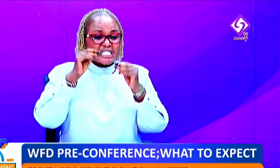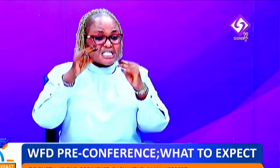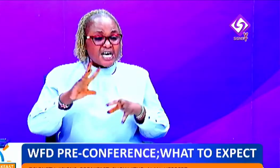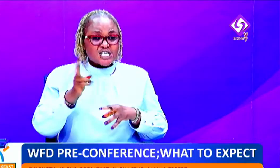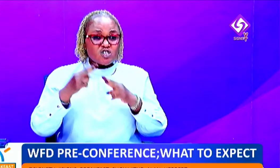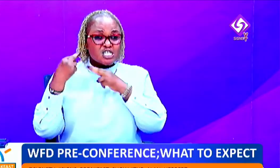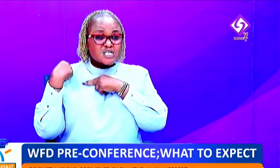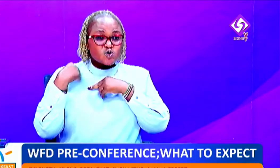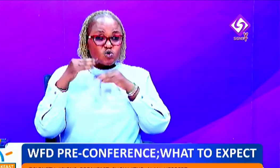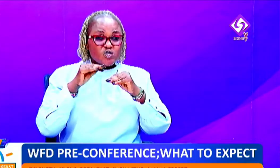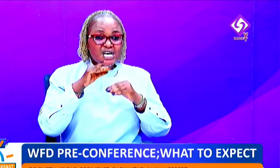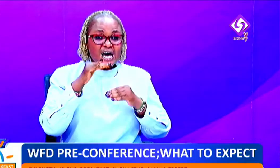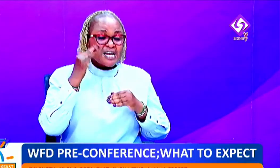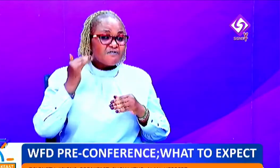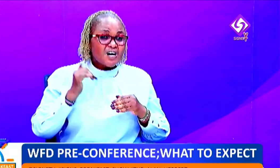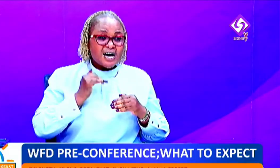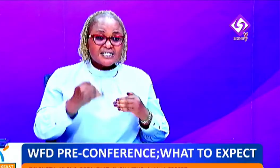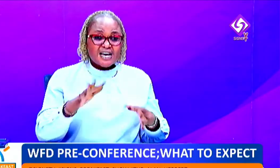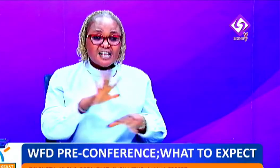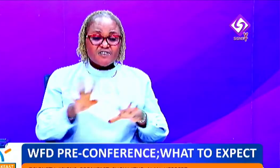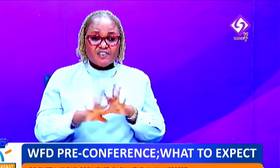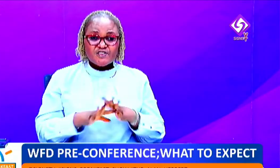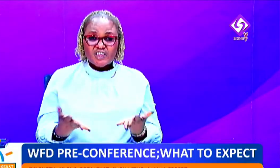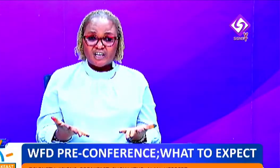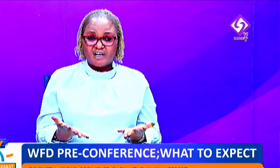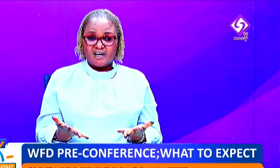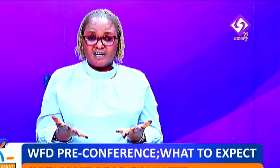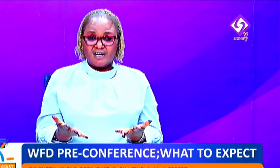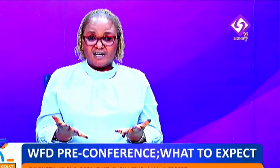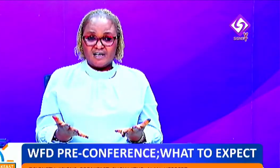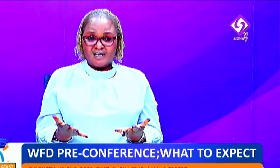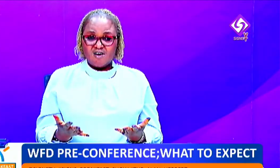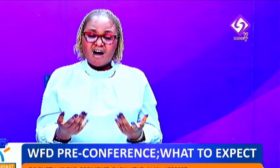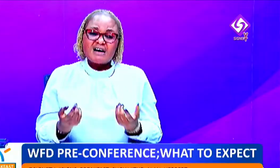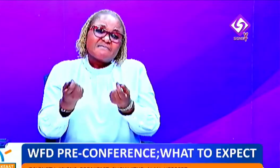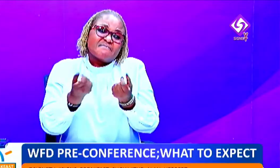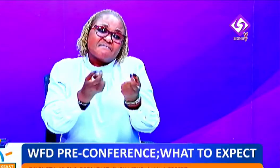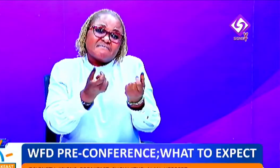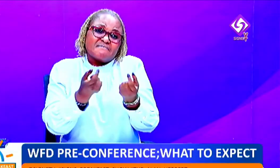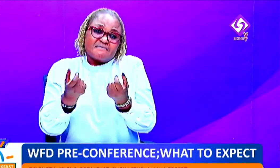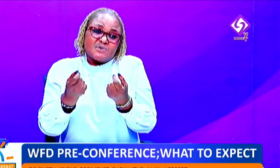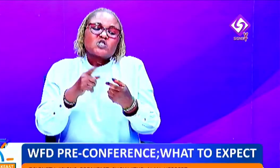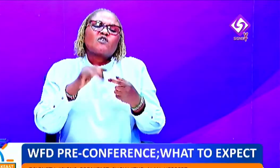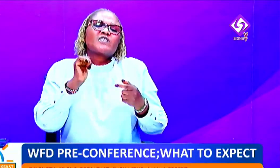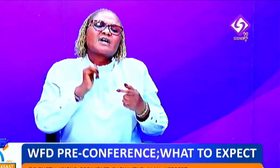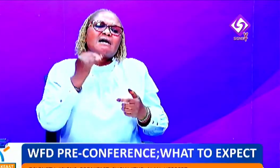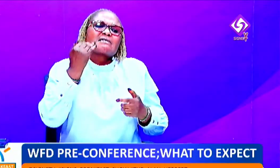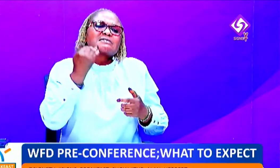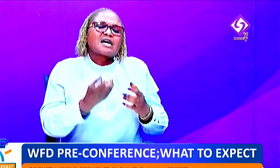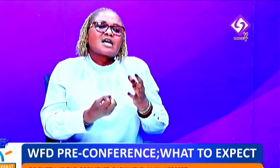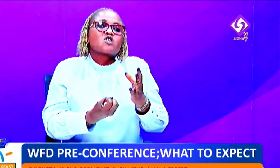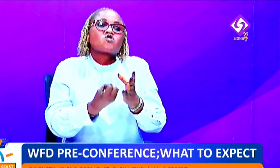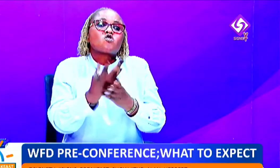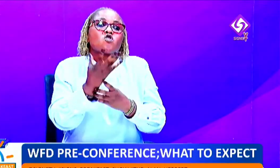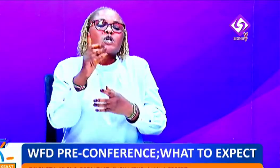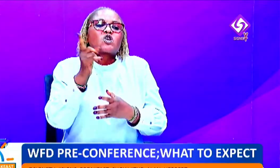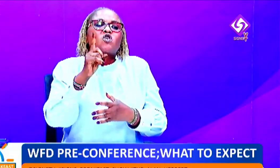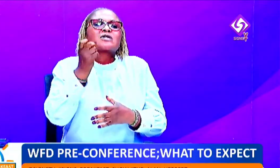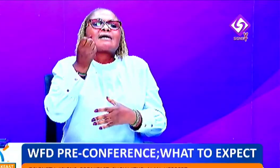any exposure. And the teacher or the school is not responsible to teach you everything. They will only give you what is